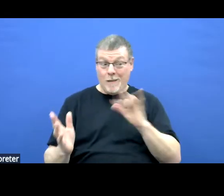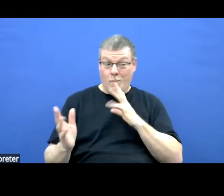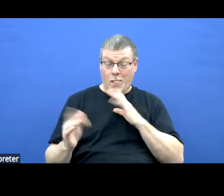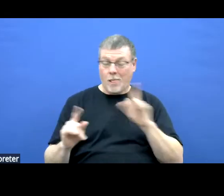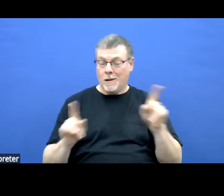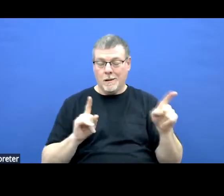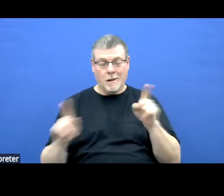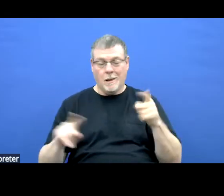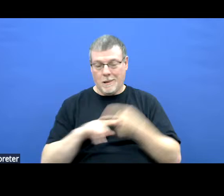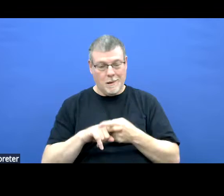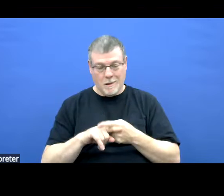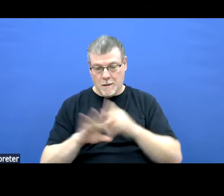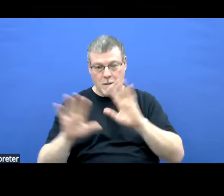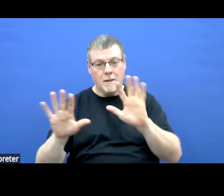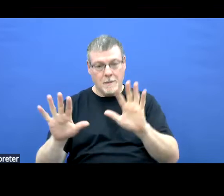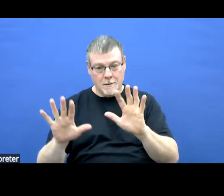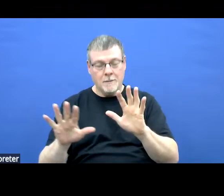will